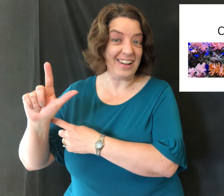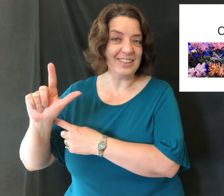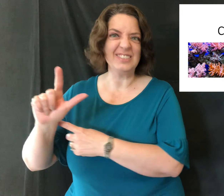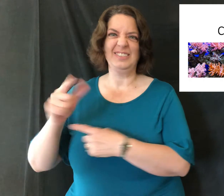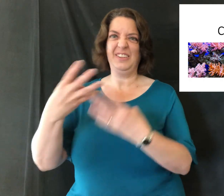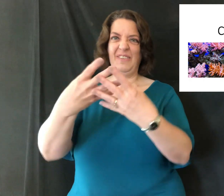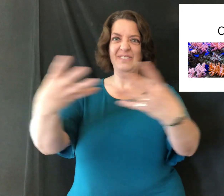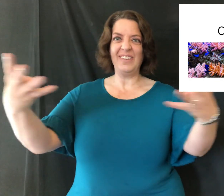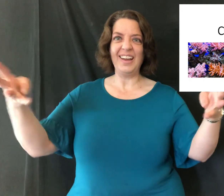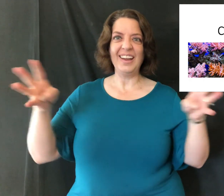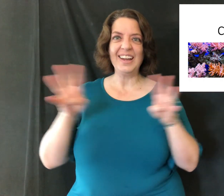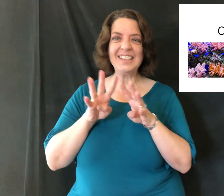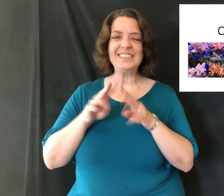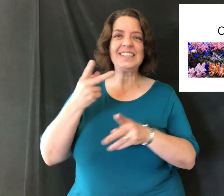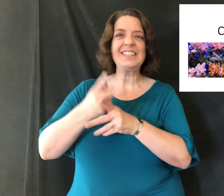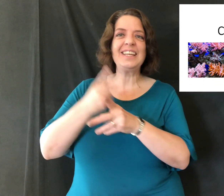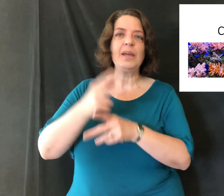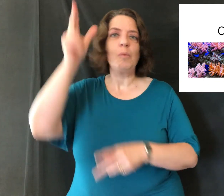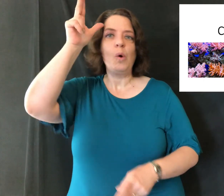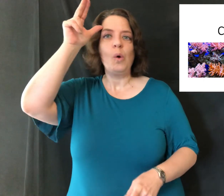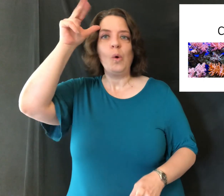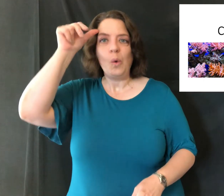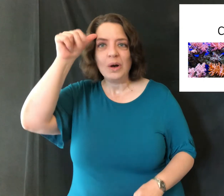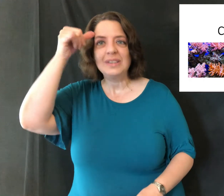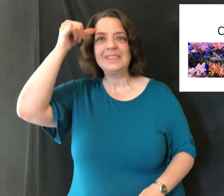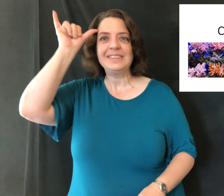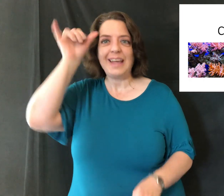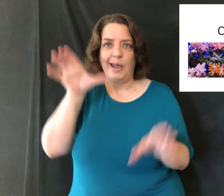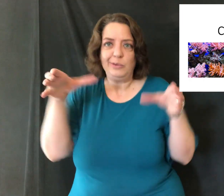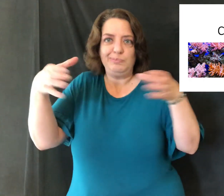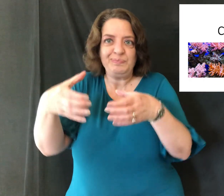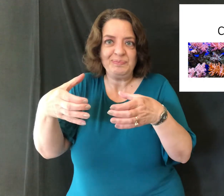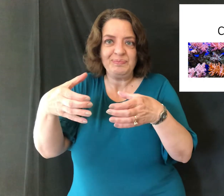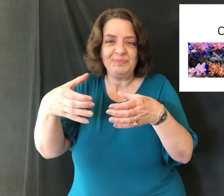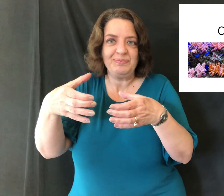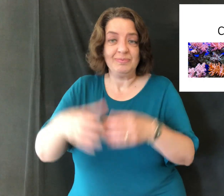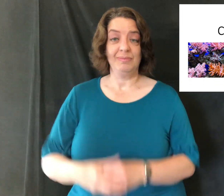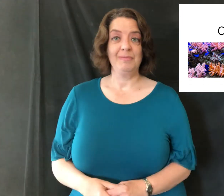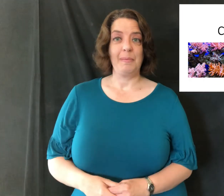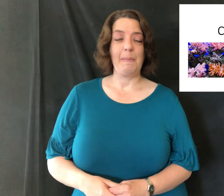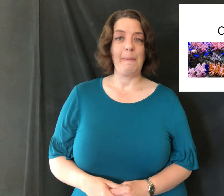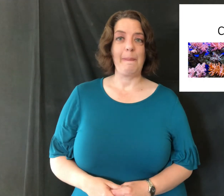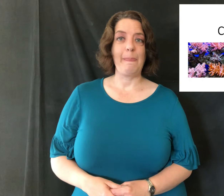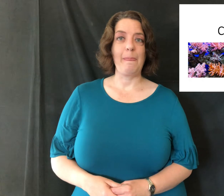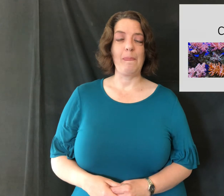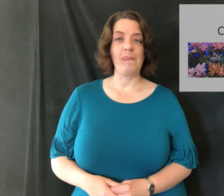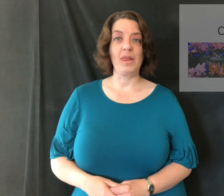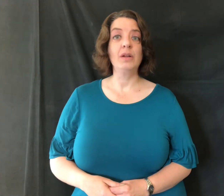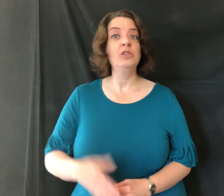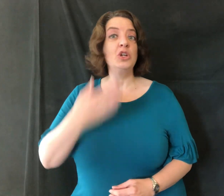corral is a fence to keep horses and cows together in a contained area.